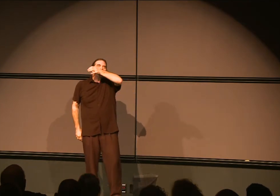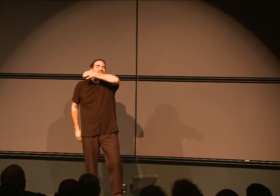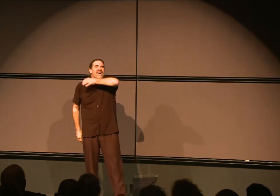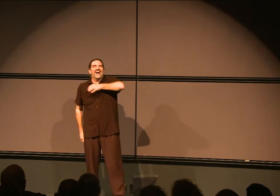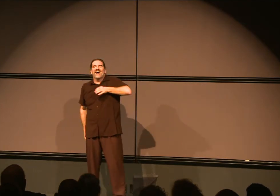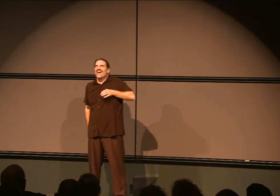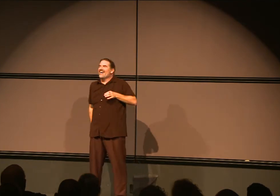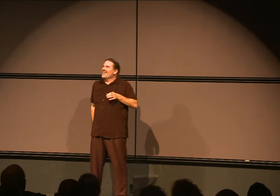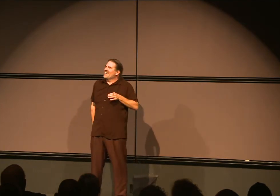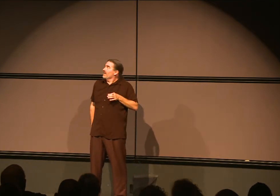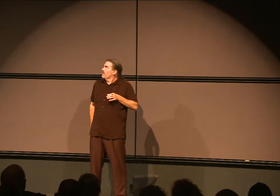sip.